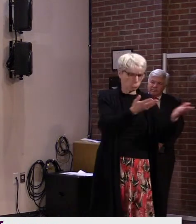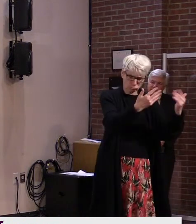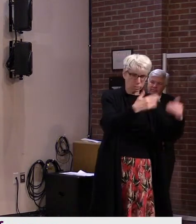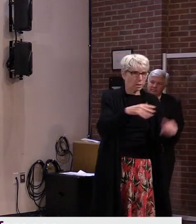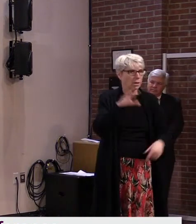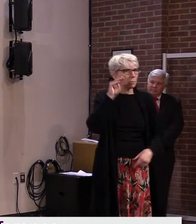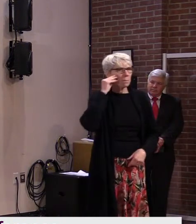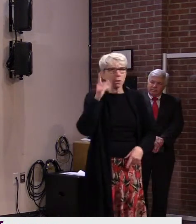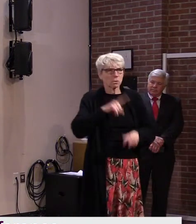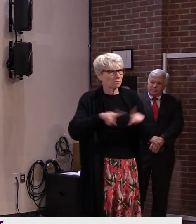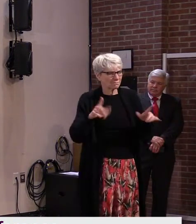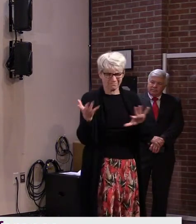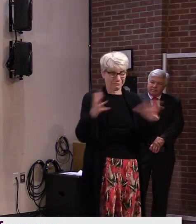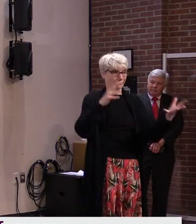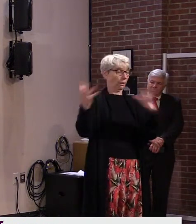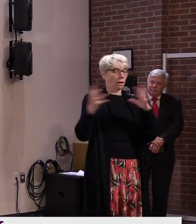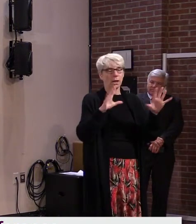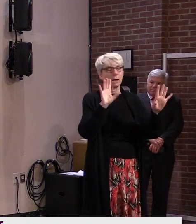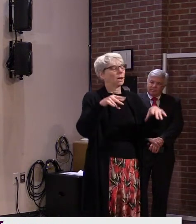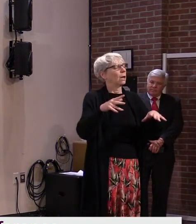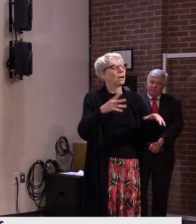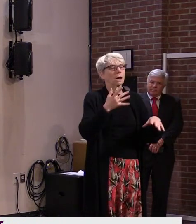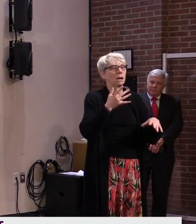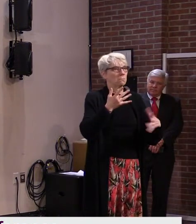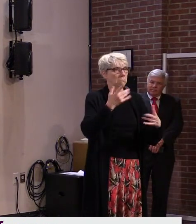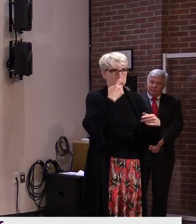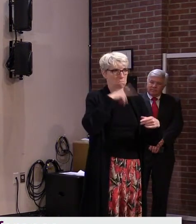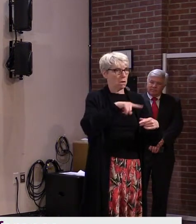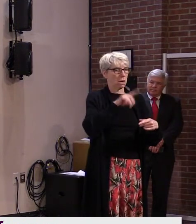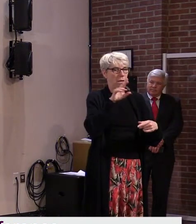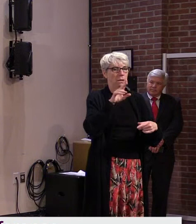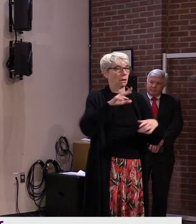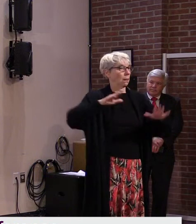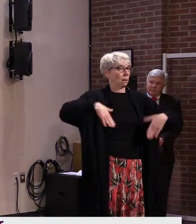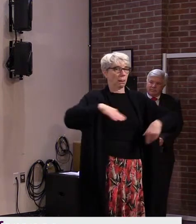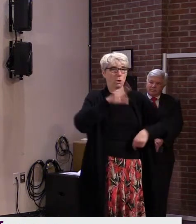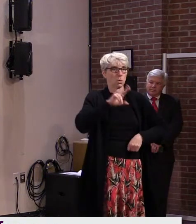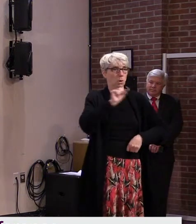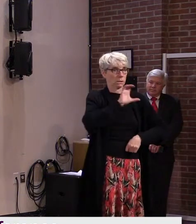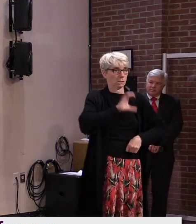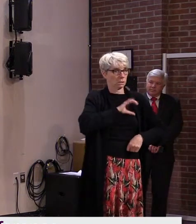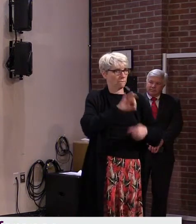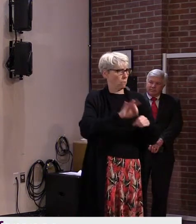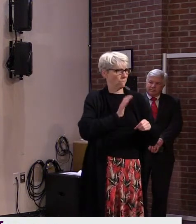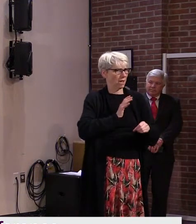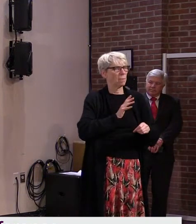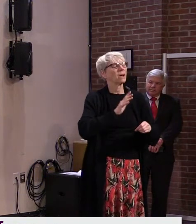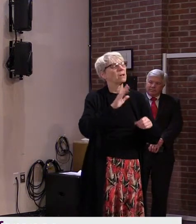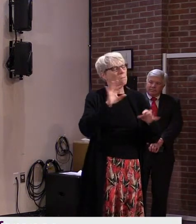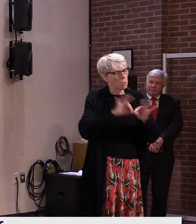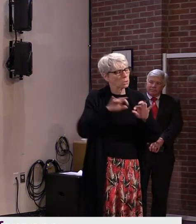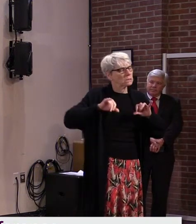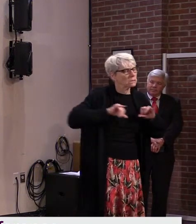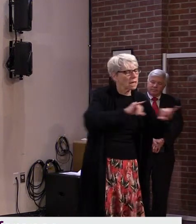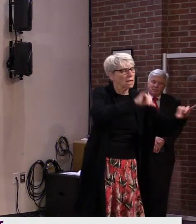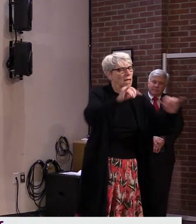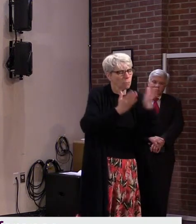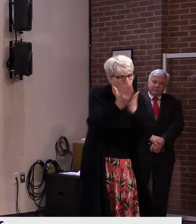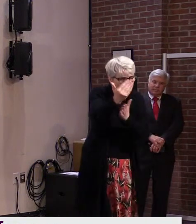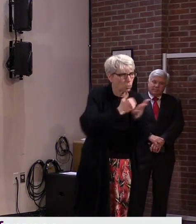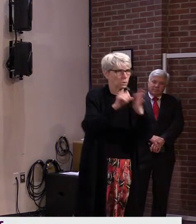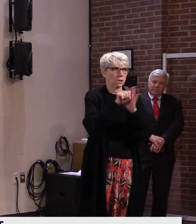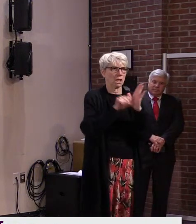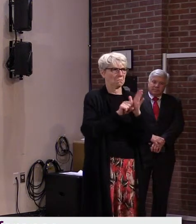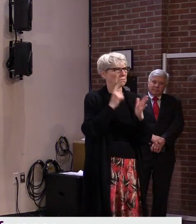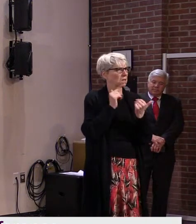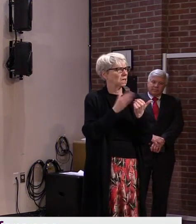taken. So we just need it all the same, so there's no confusion, and I think that could be done very easily. And